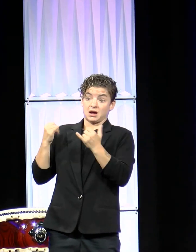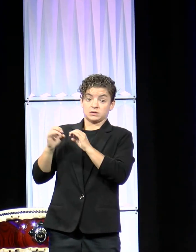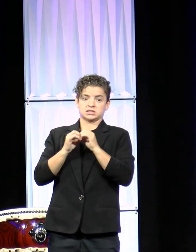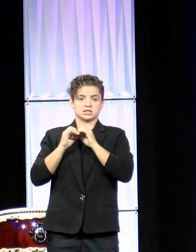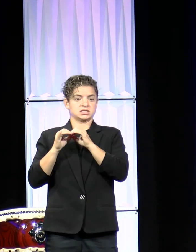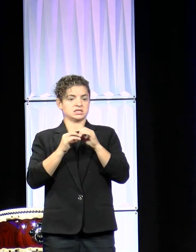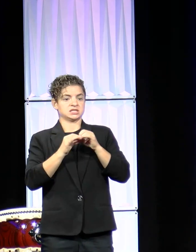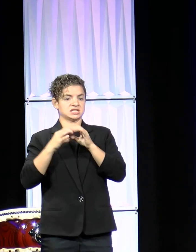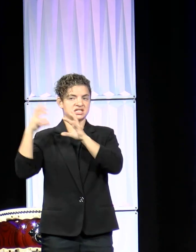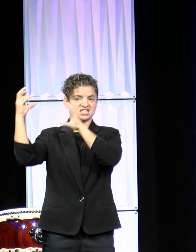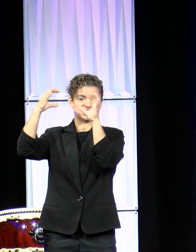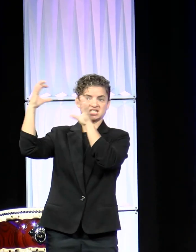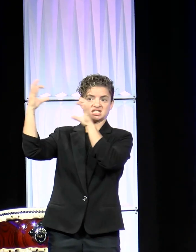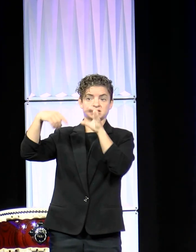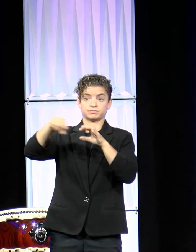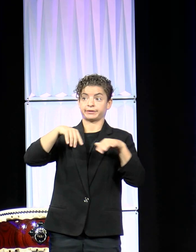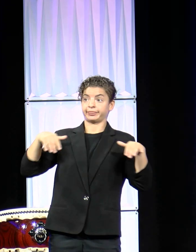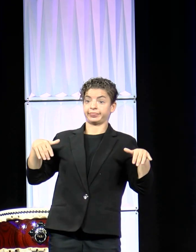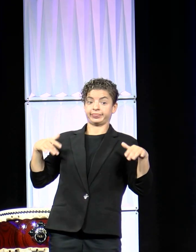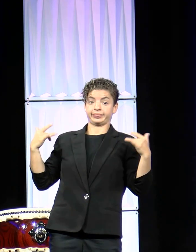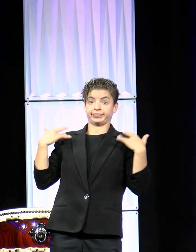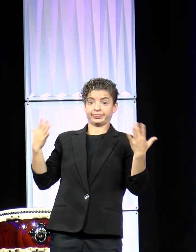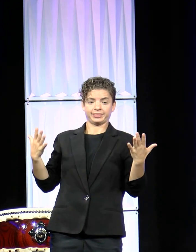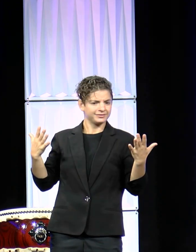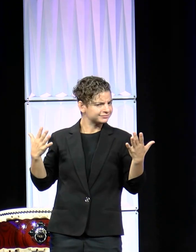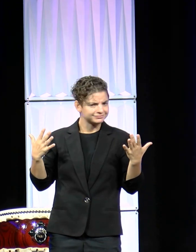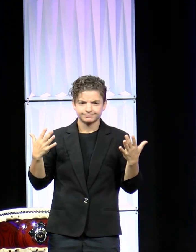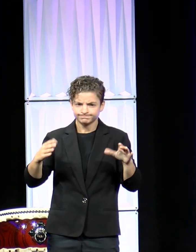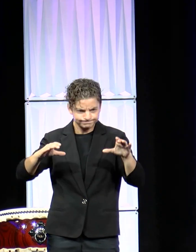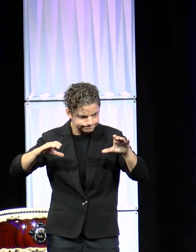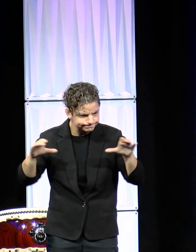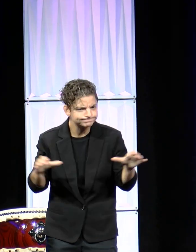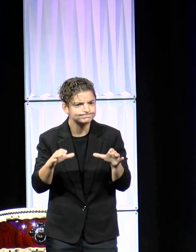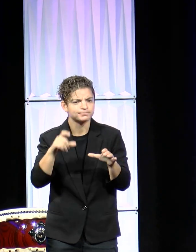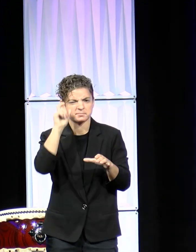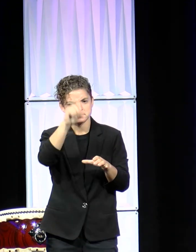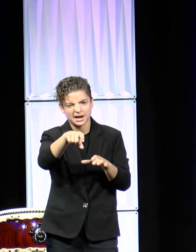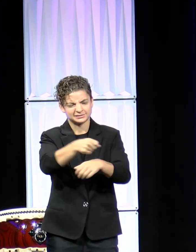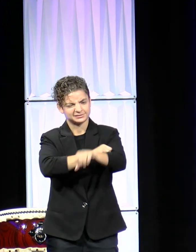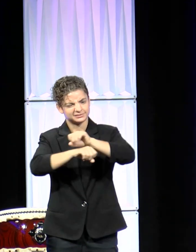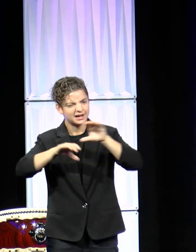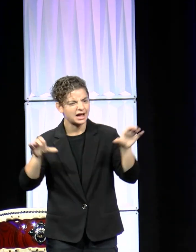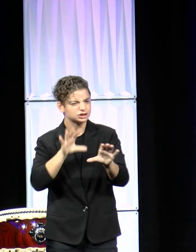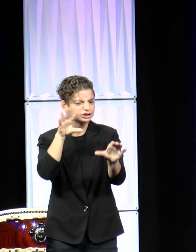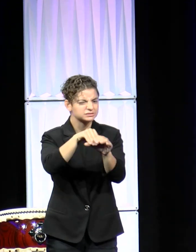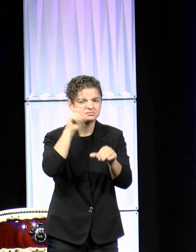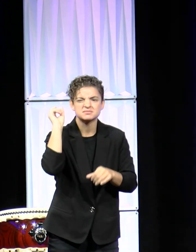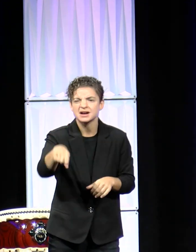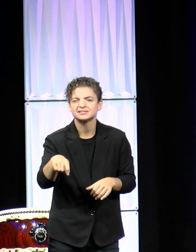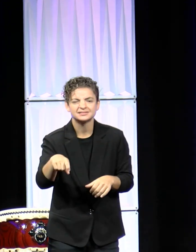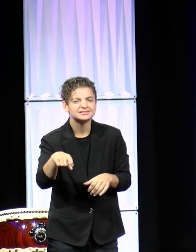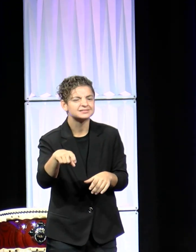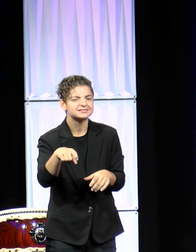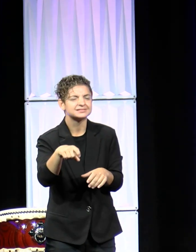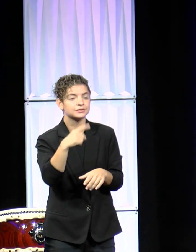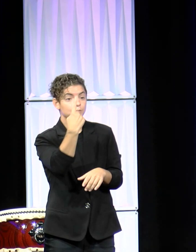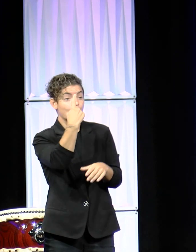of different strategies. What are we actively doing to combat misinformation and disinformation?